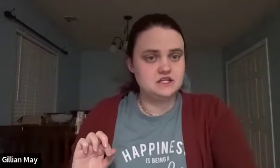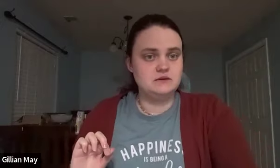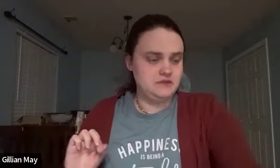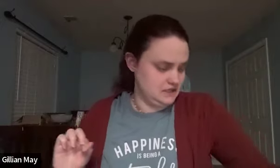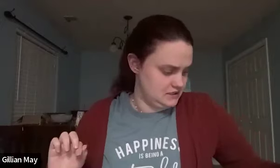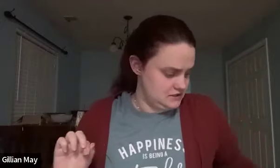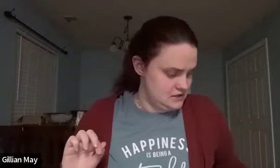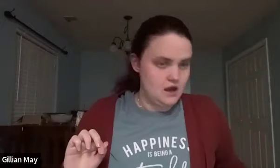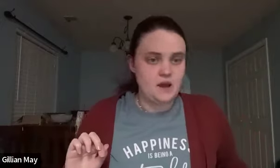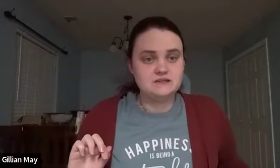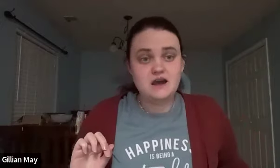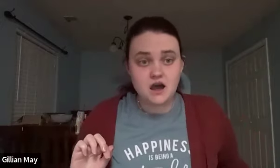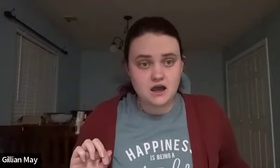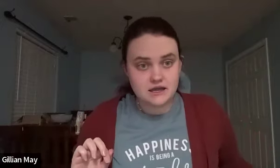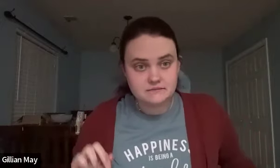going to be about time